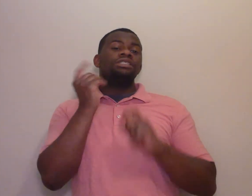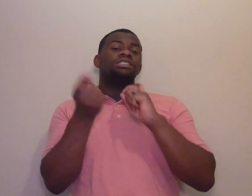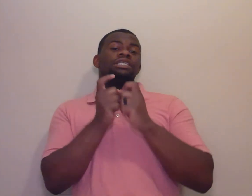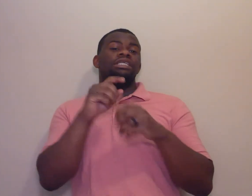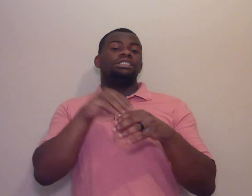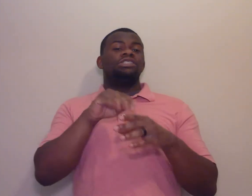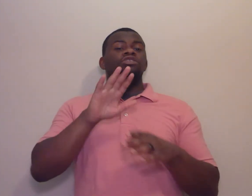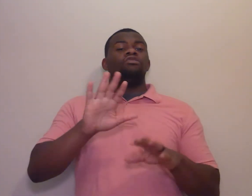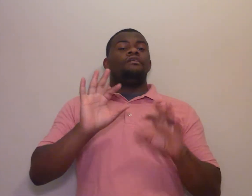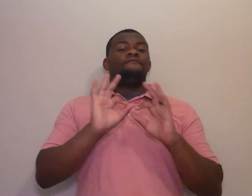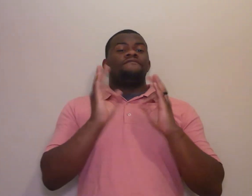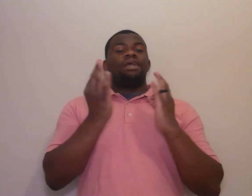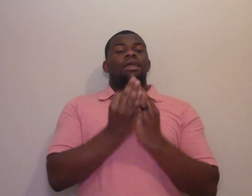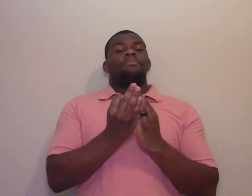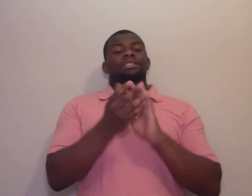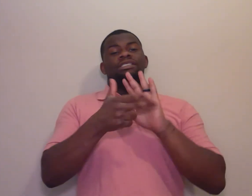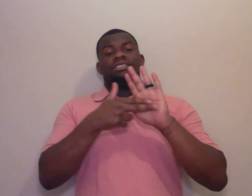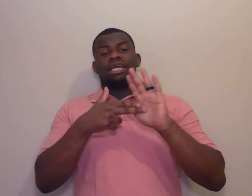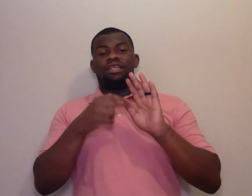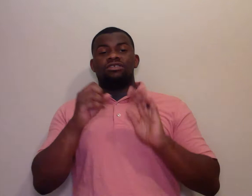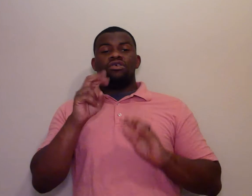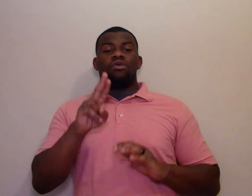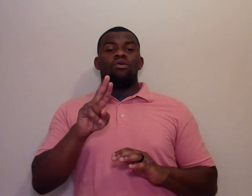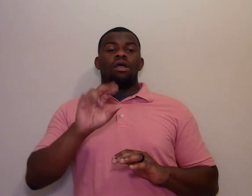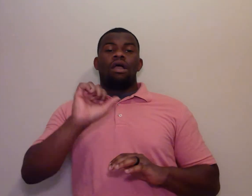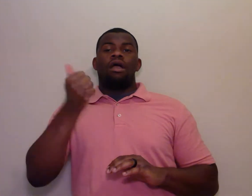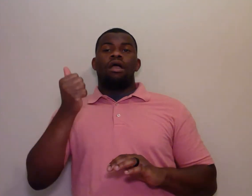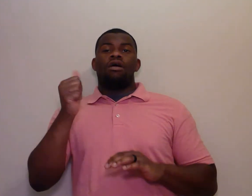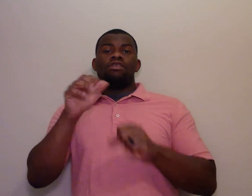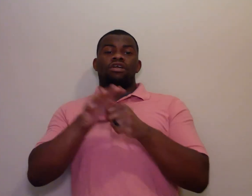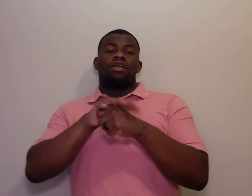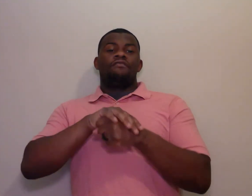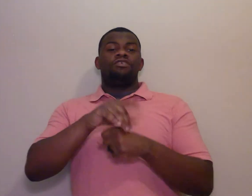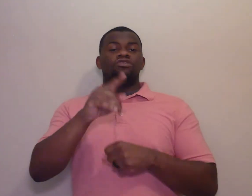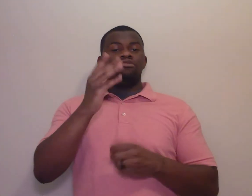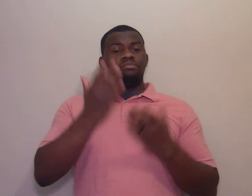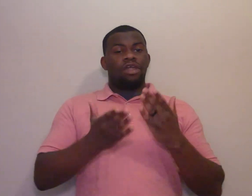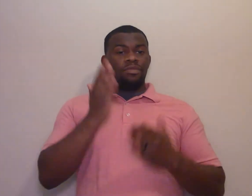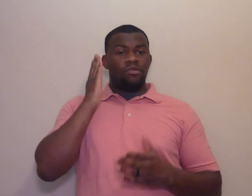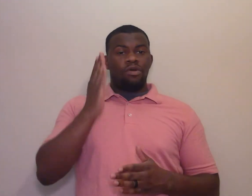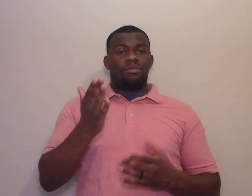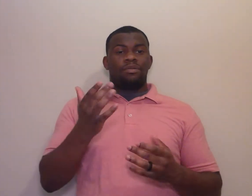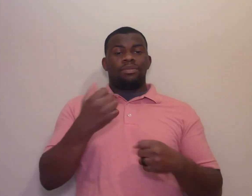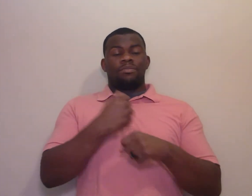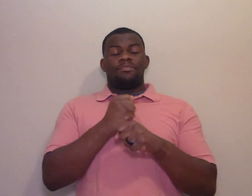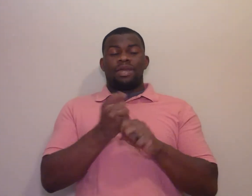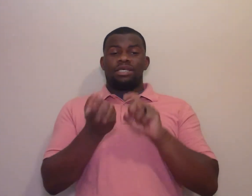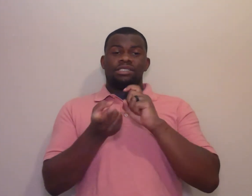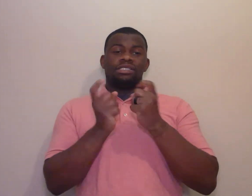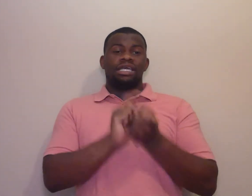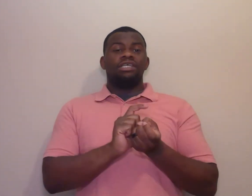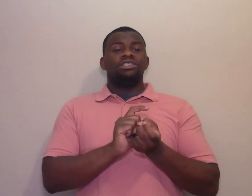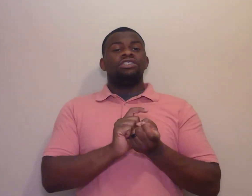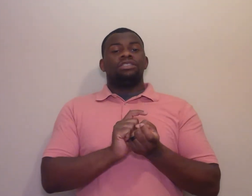status or other coverage, you may be able to make changes to benefits as part of a qualifying event or change in status